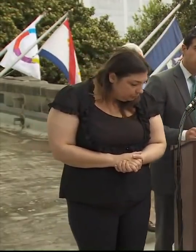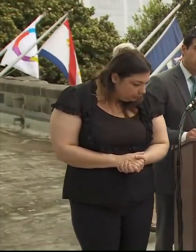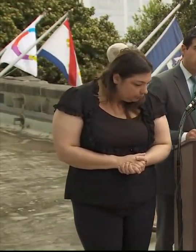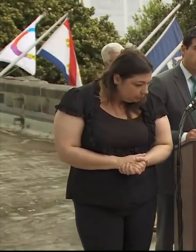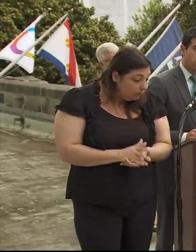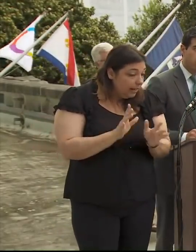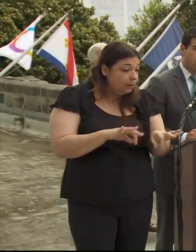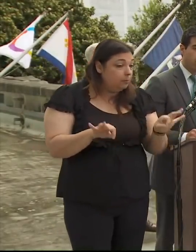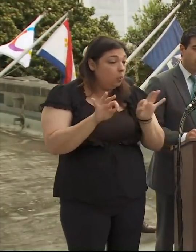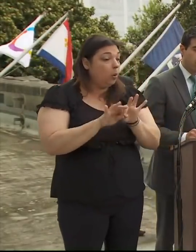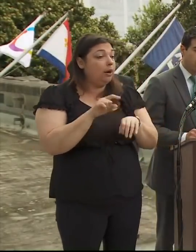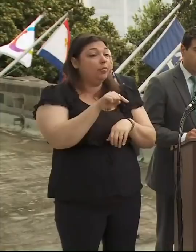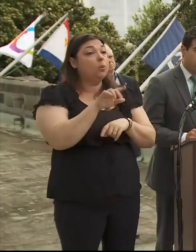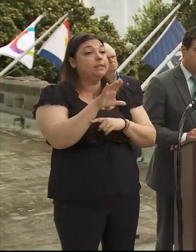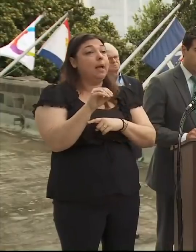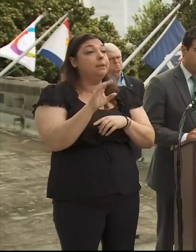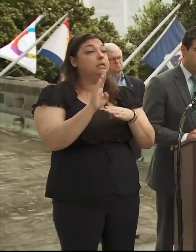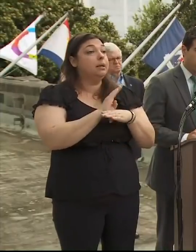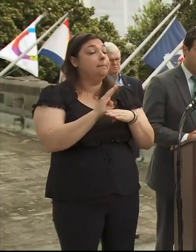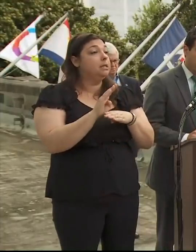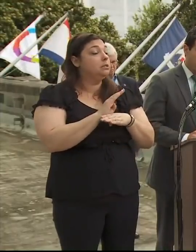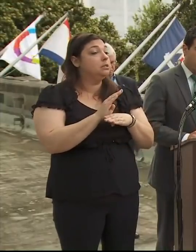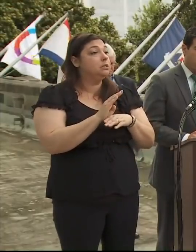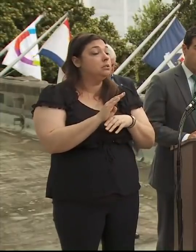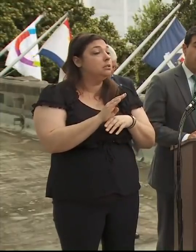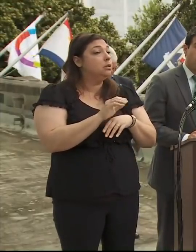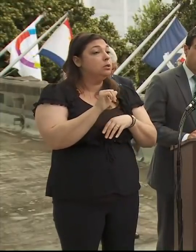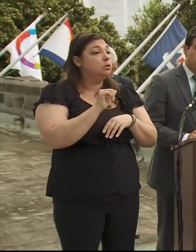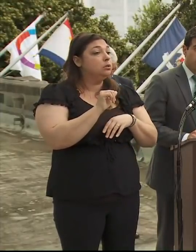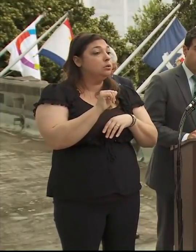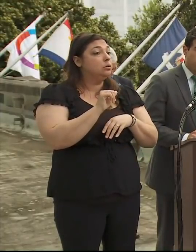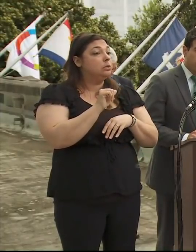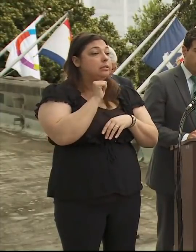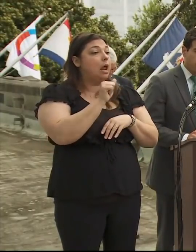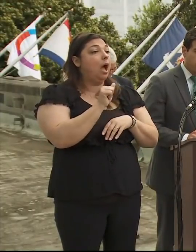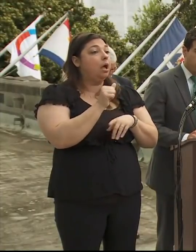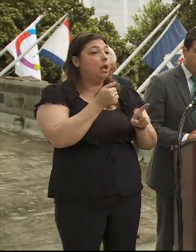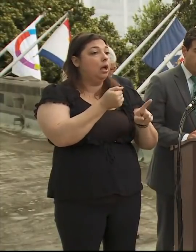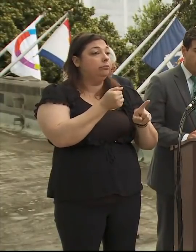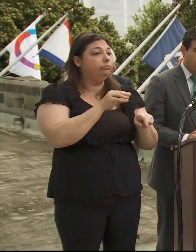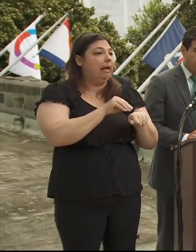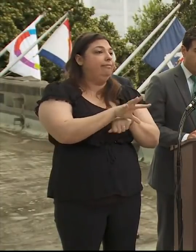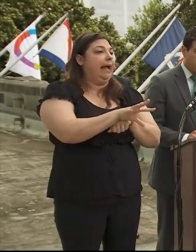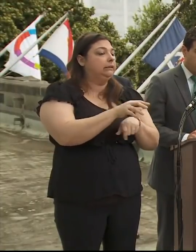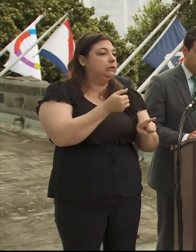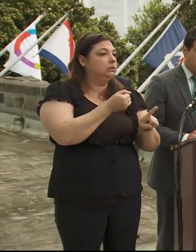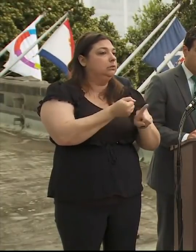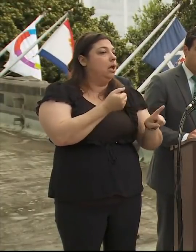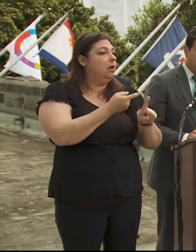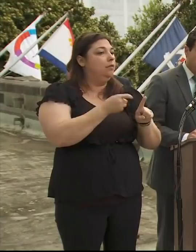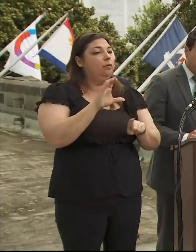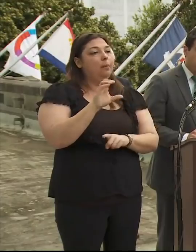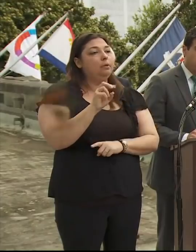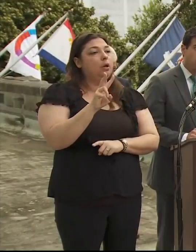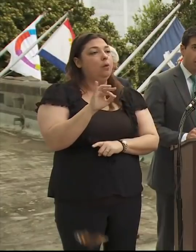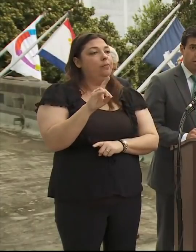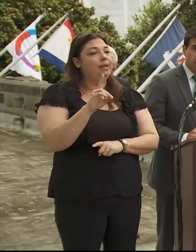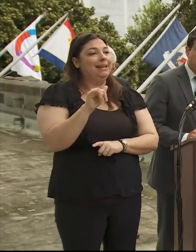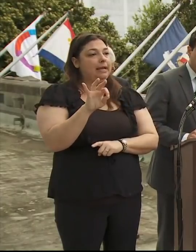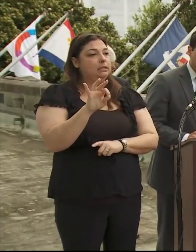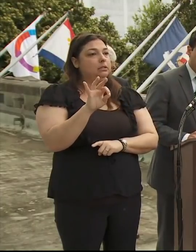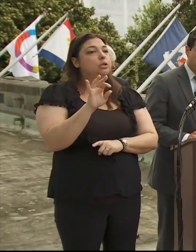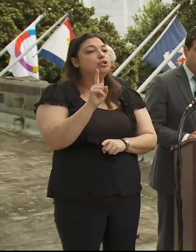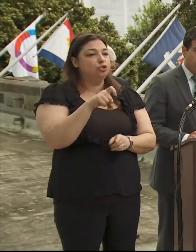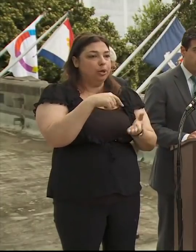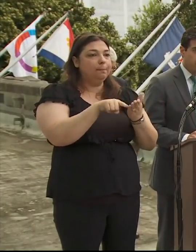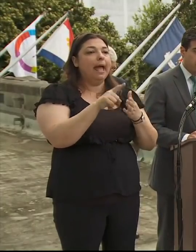vital is those companies and businesses that are not significantly affected by the COVID-19 issue pay their